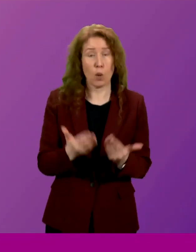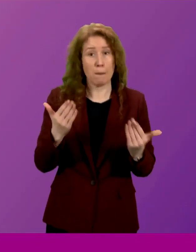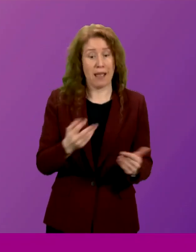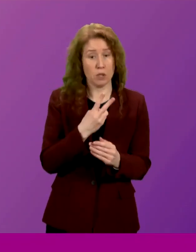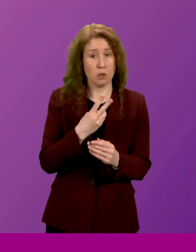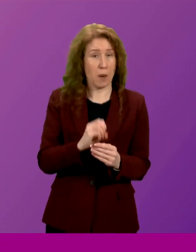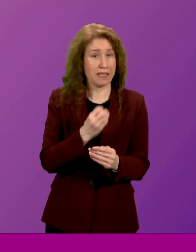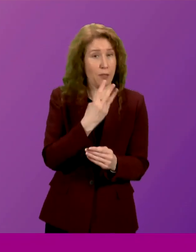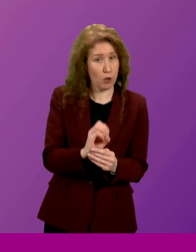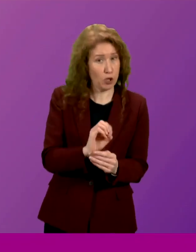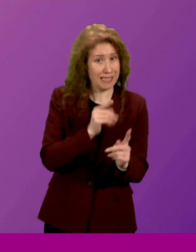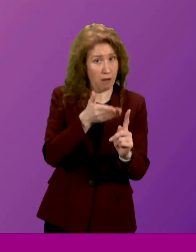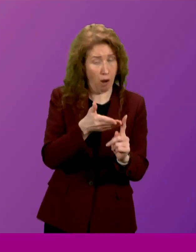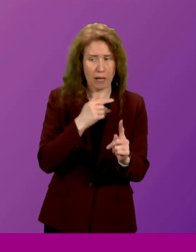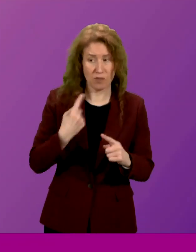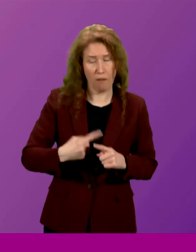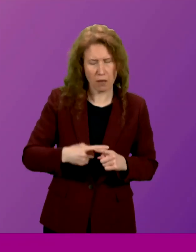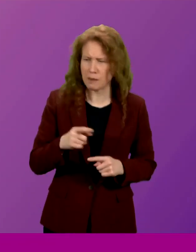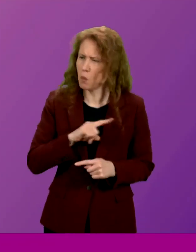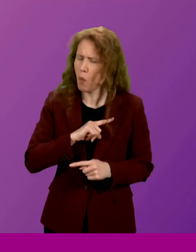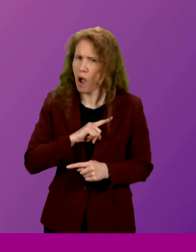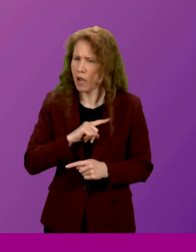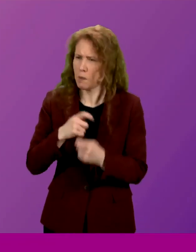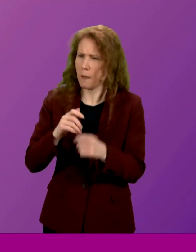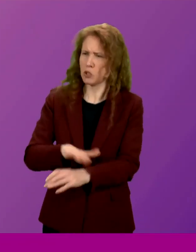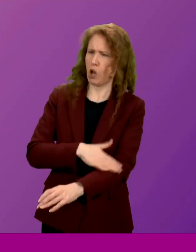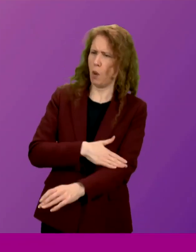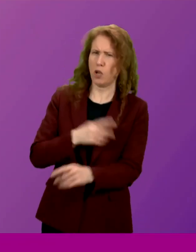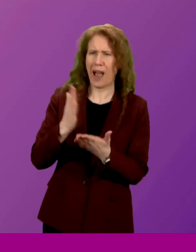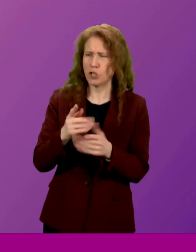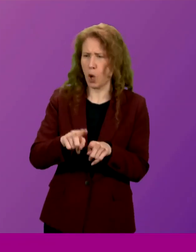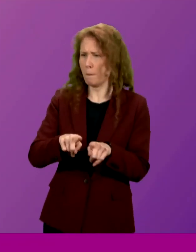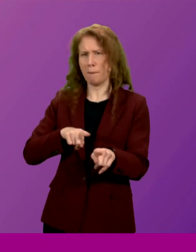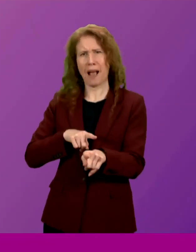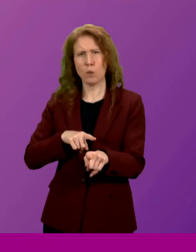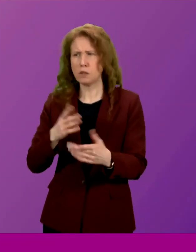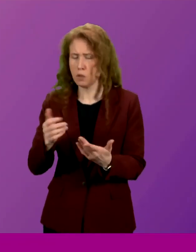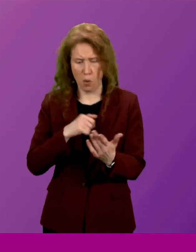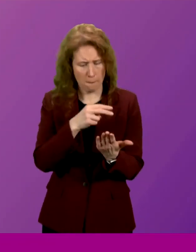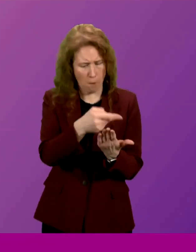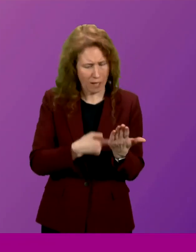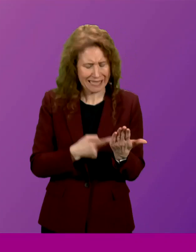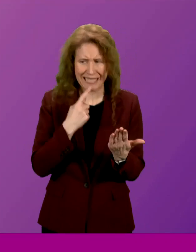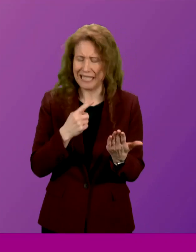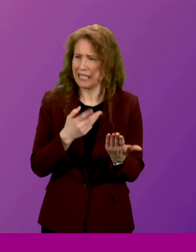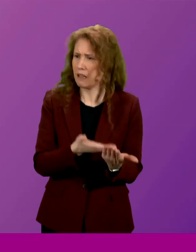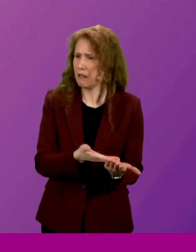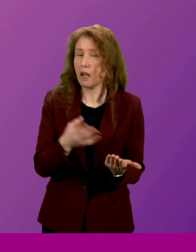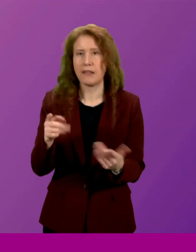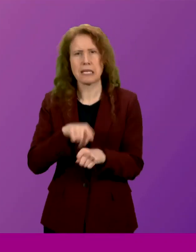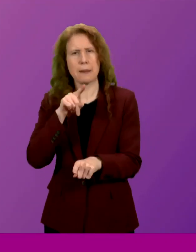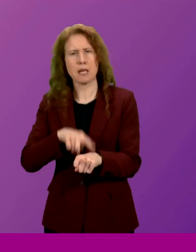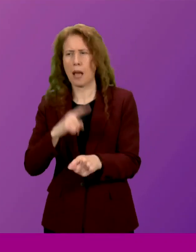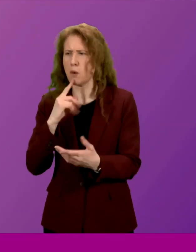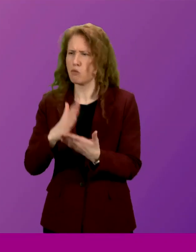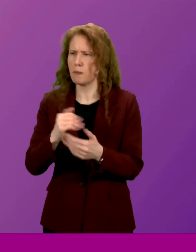previous 2030 target. First Minister, why is your government going backwards on this key policy at the same time as pledging